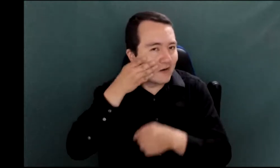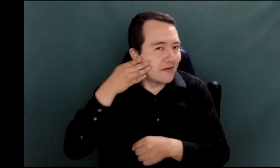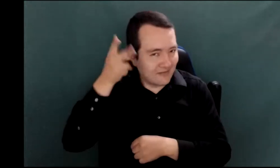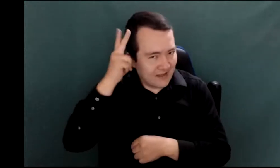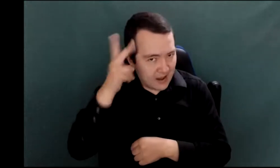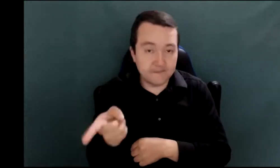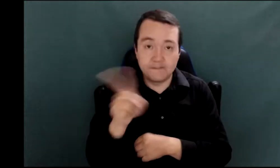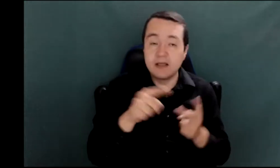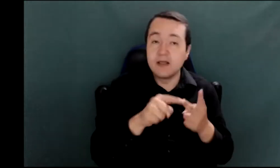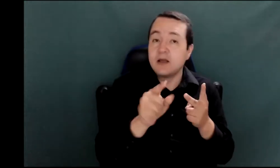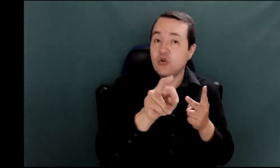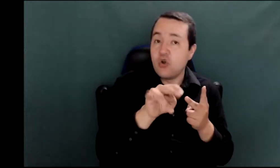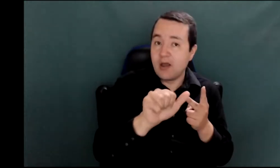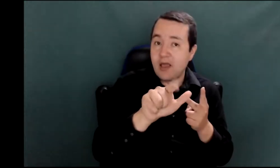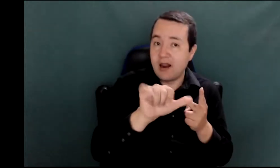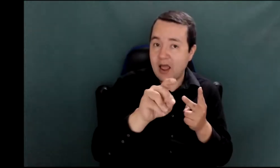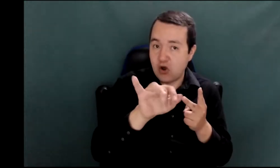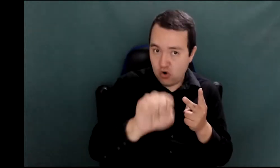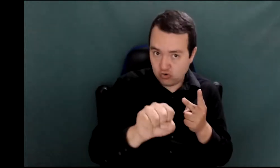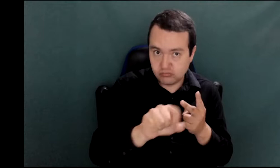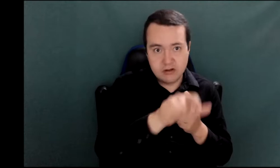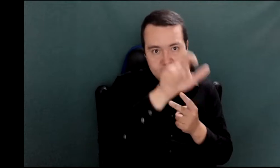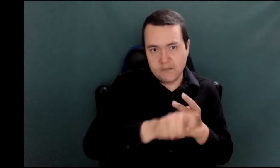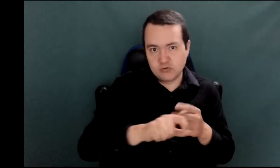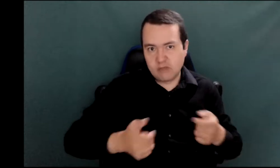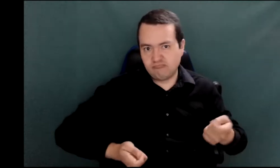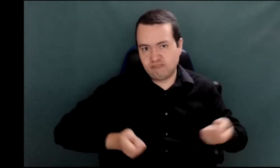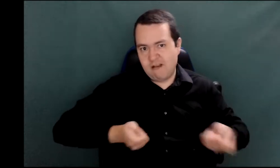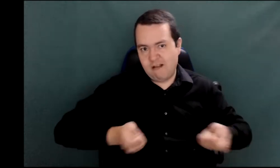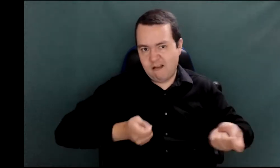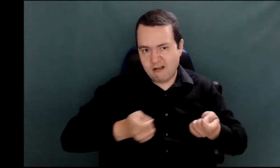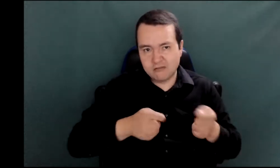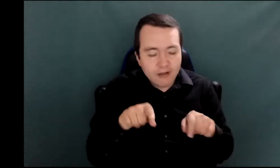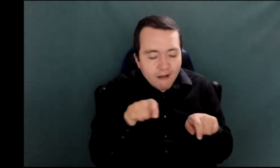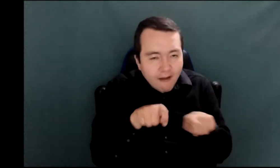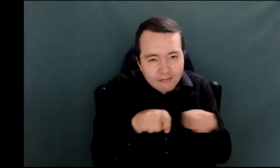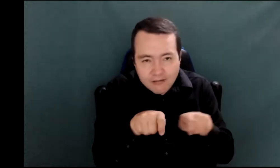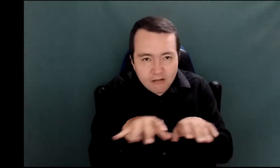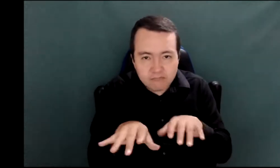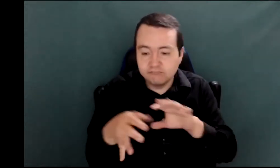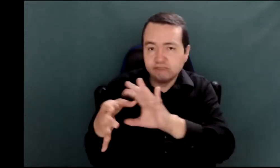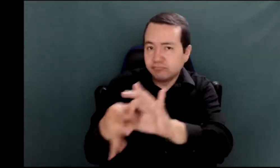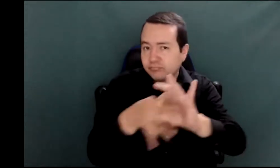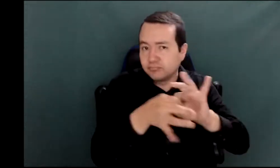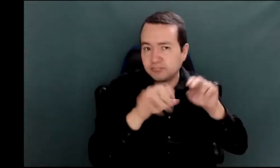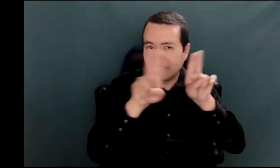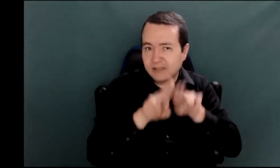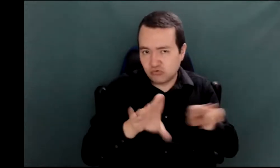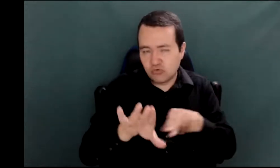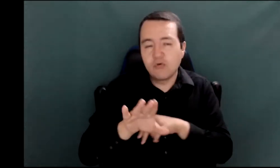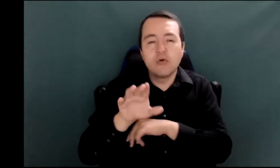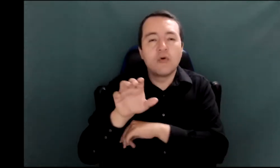of Indigenous People in the region, Gloria Lagos, who manages strategic lines and